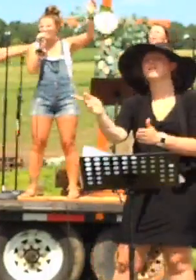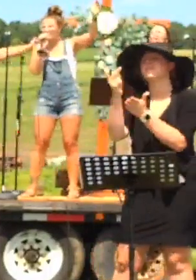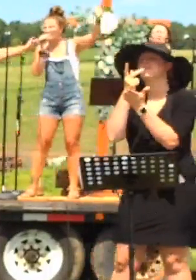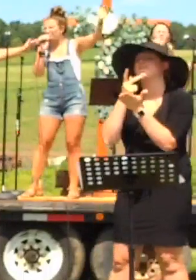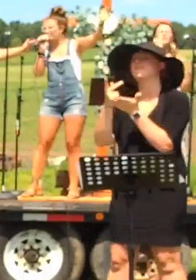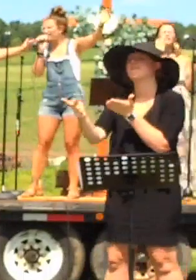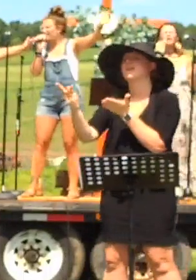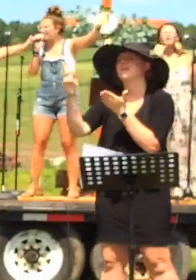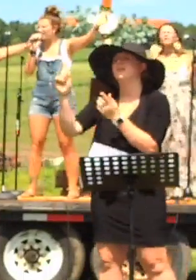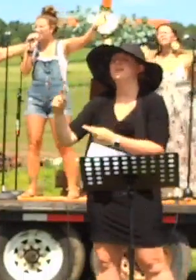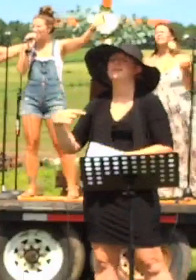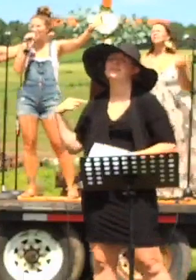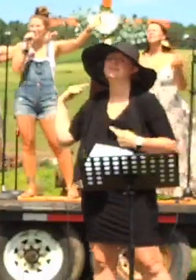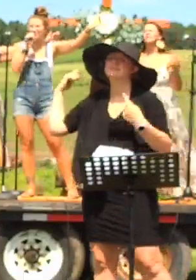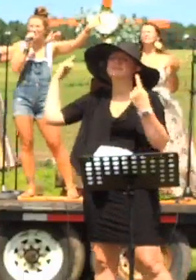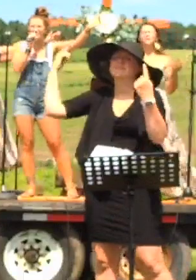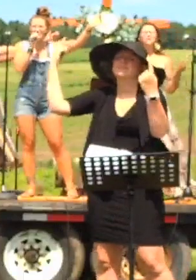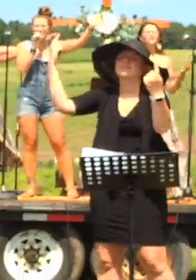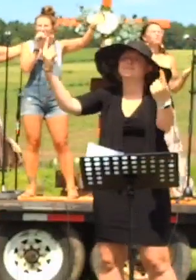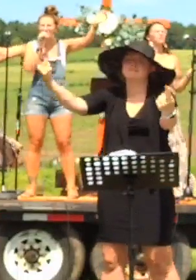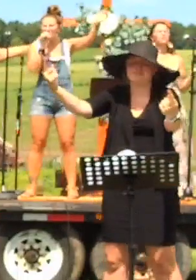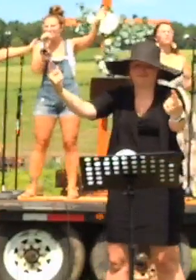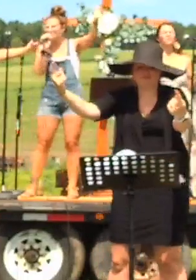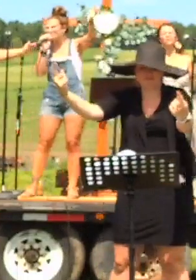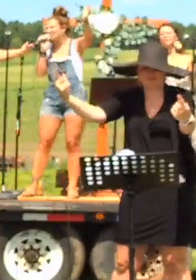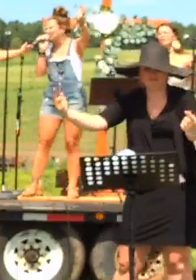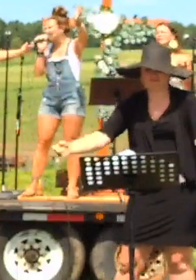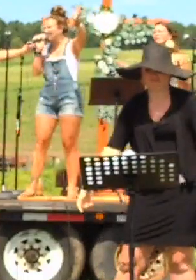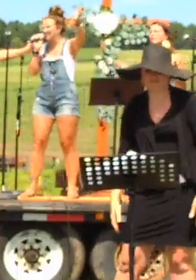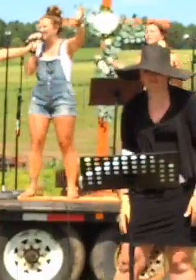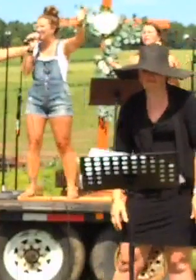confidence. You never fail me.